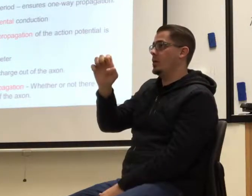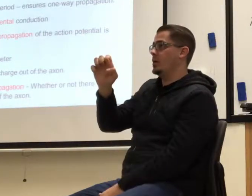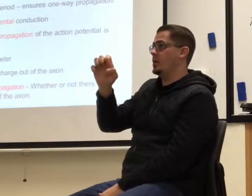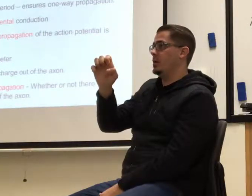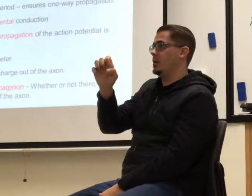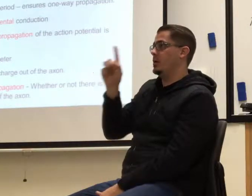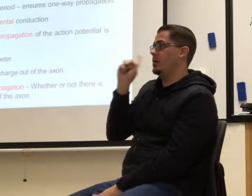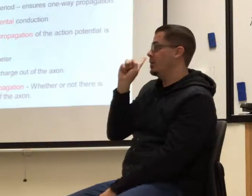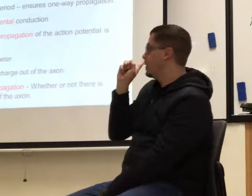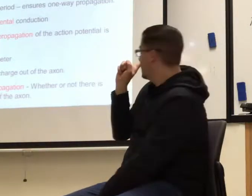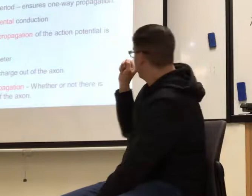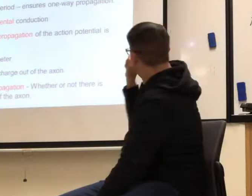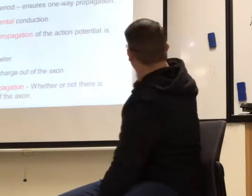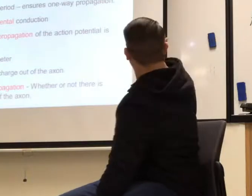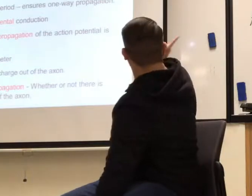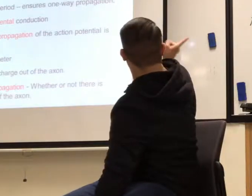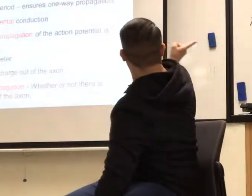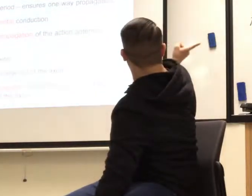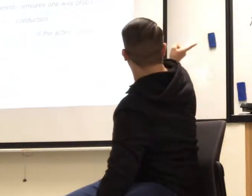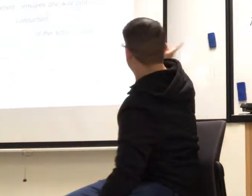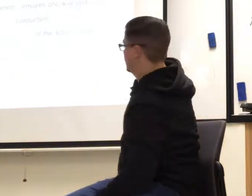them here